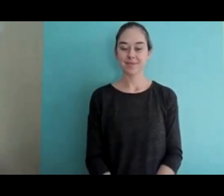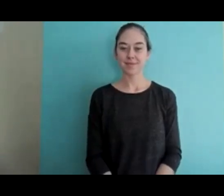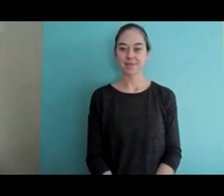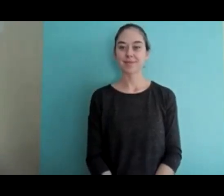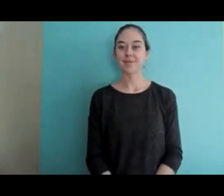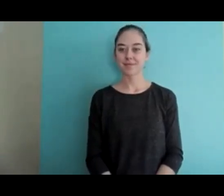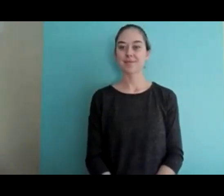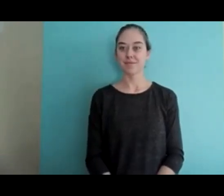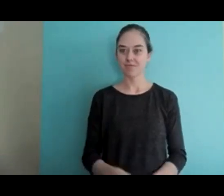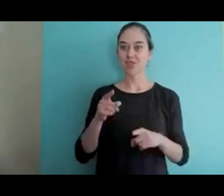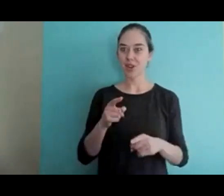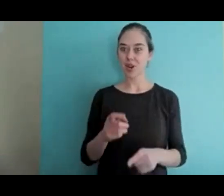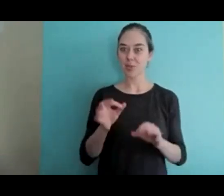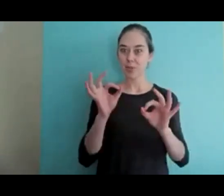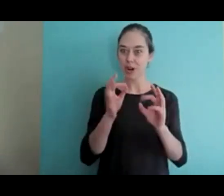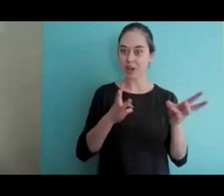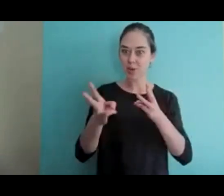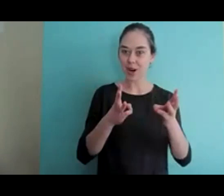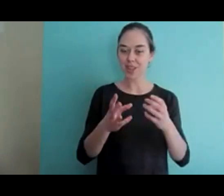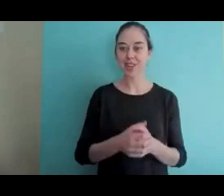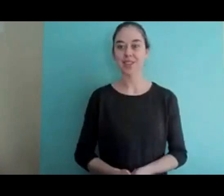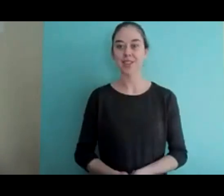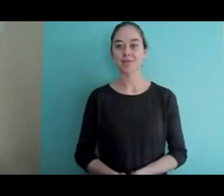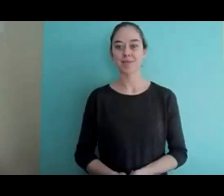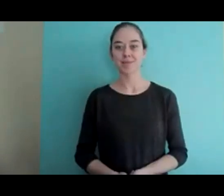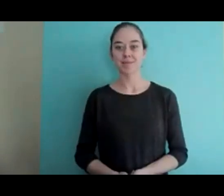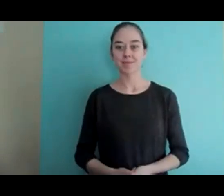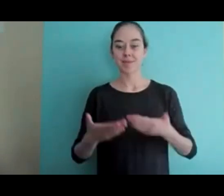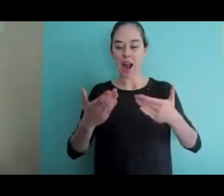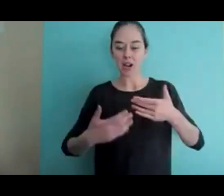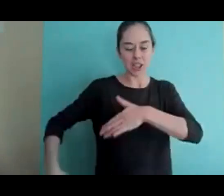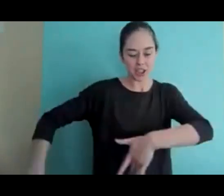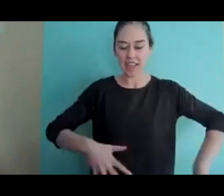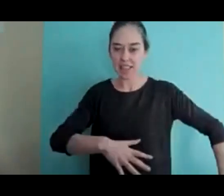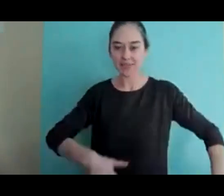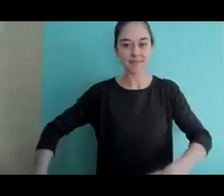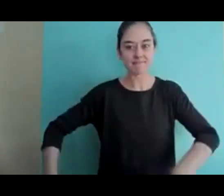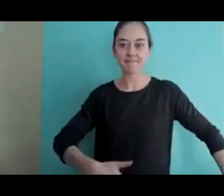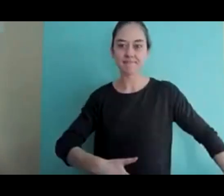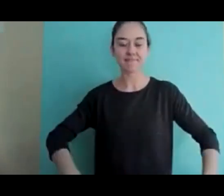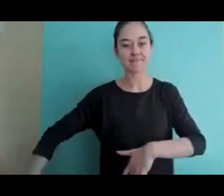That's it, that's it, that's brilliant. Brilliant work, guys, shake it out, shake it out.